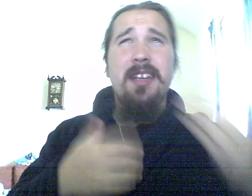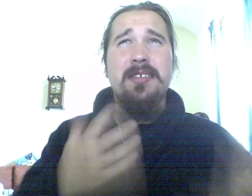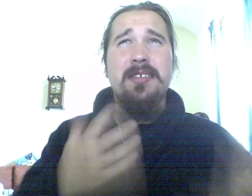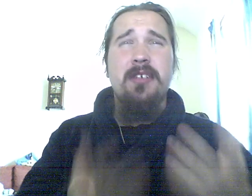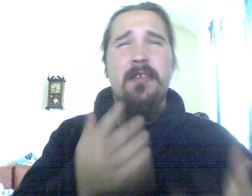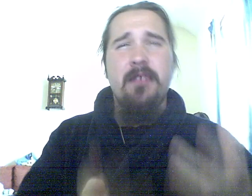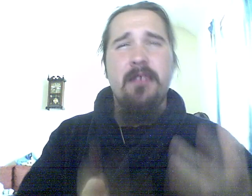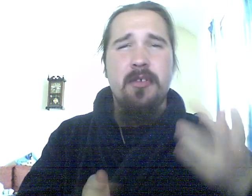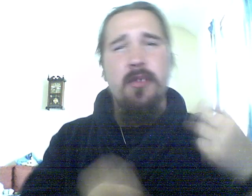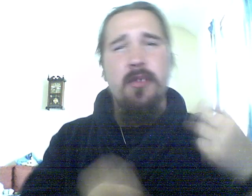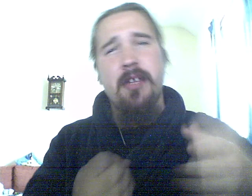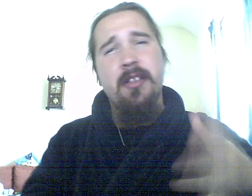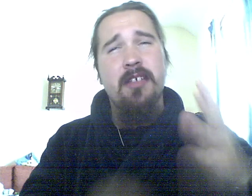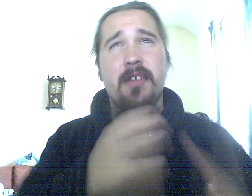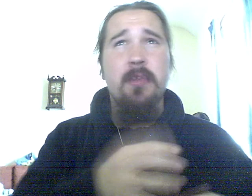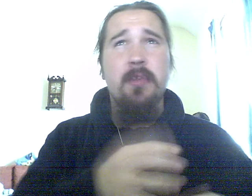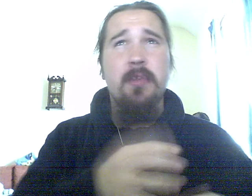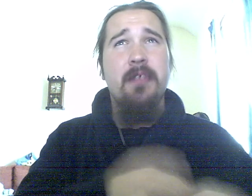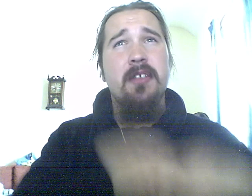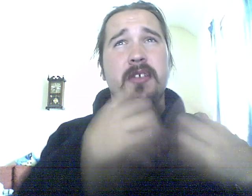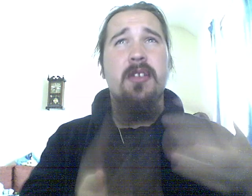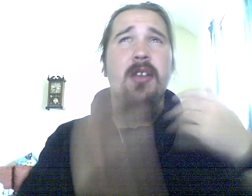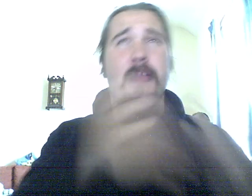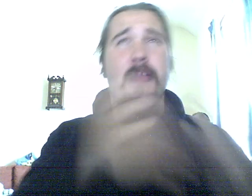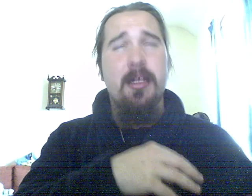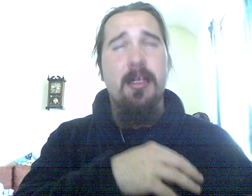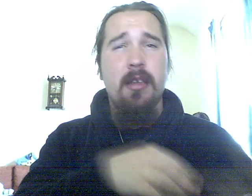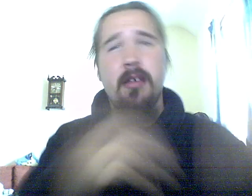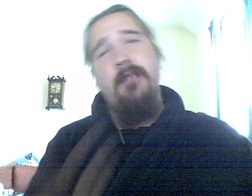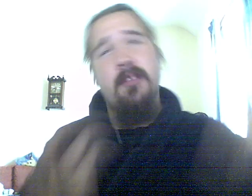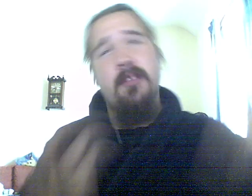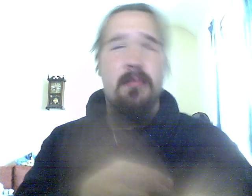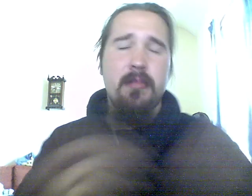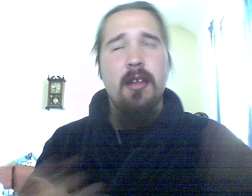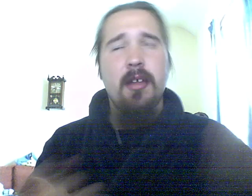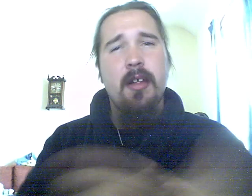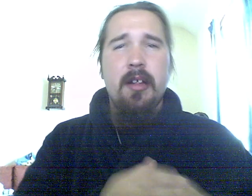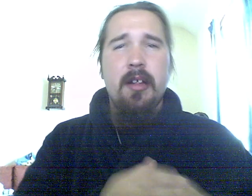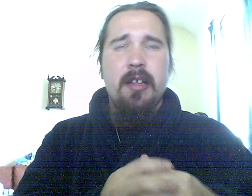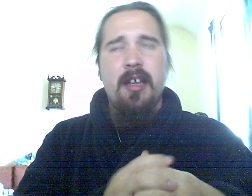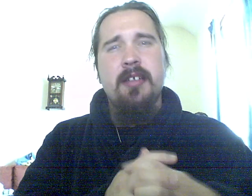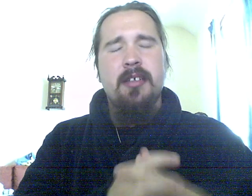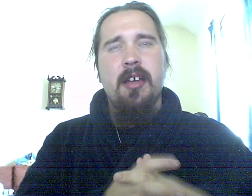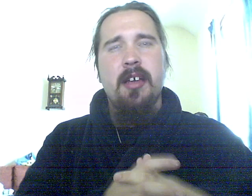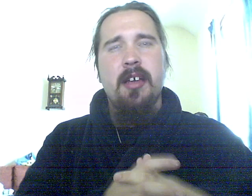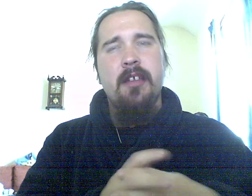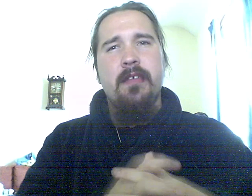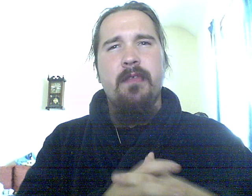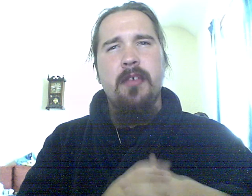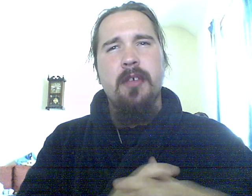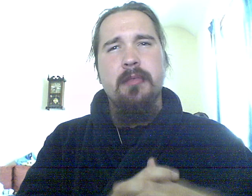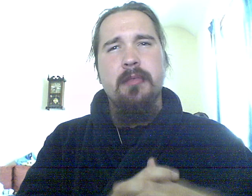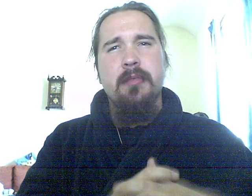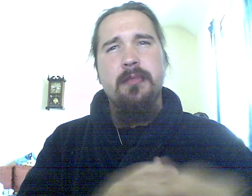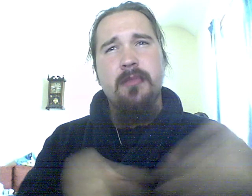It's sort of confusing as to whether or not they see Friends with Benefits as a good thing or a bad thing, if it's... It's kind of confusing.